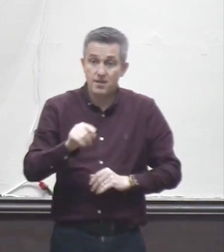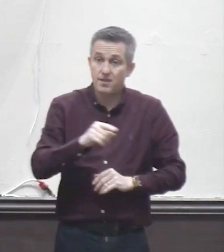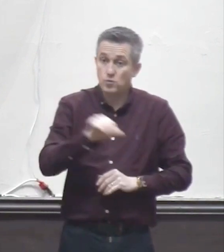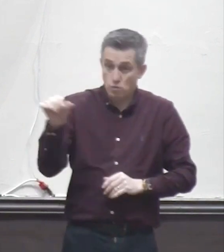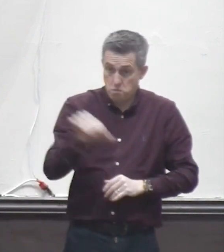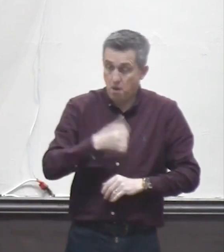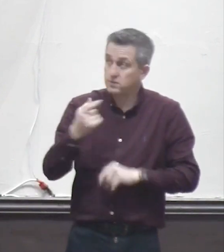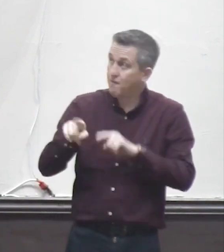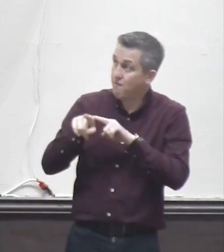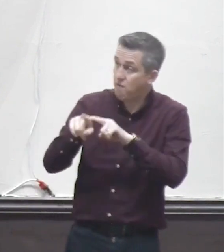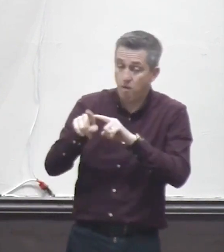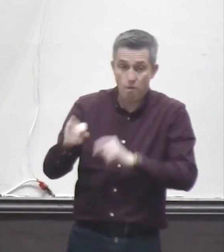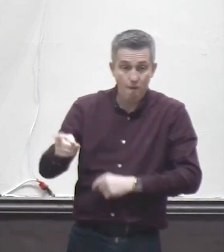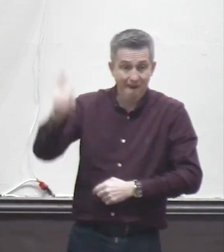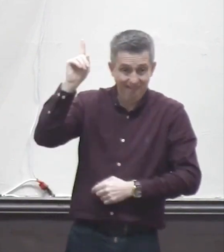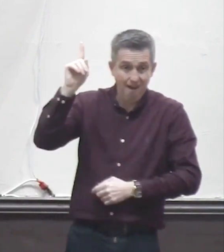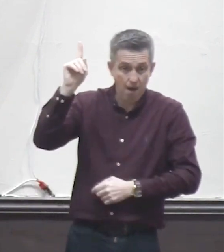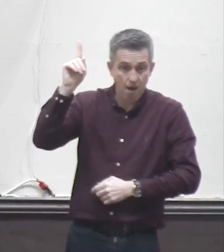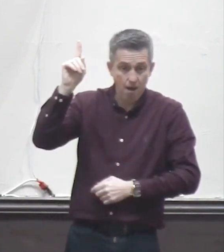Jal takes this particular sin.